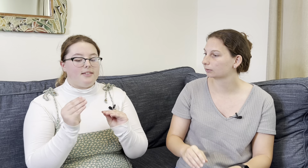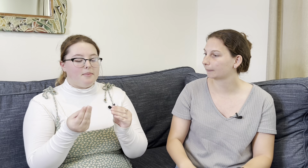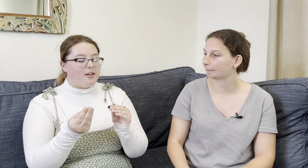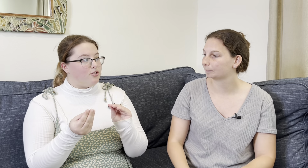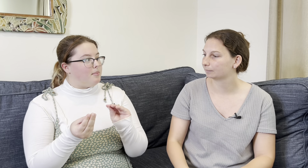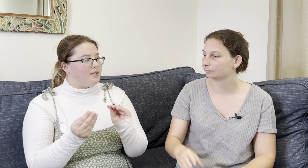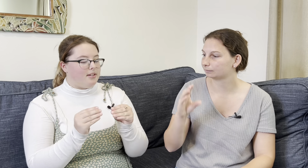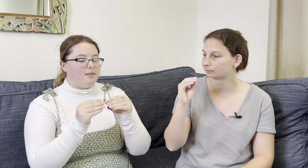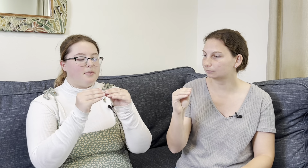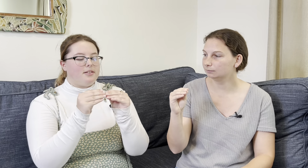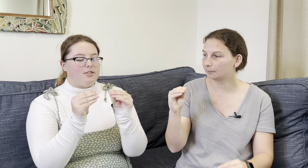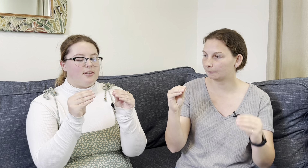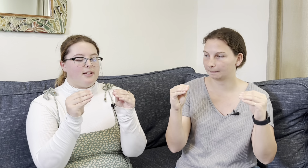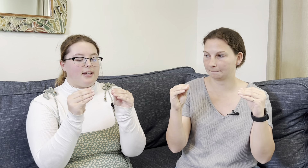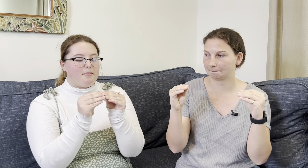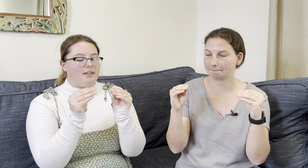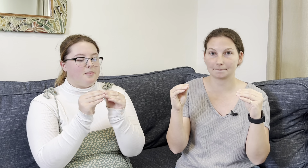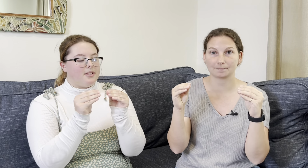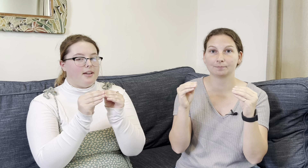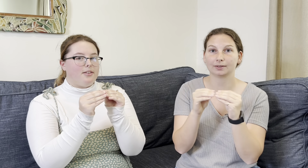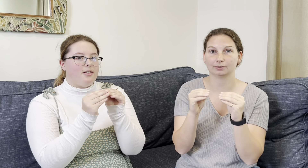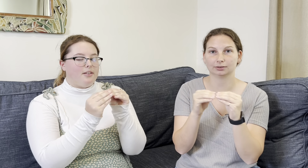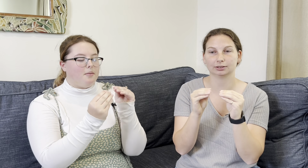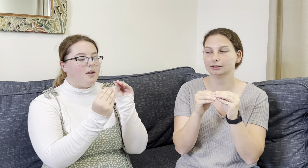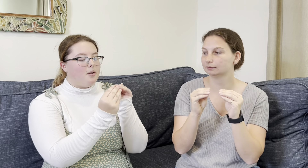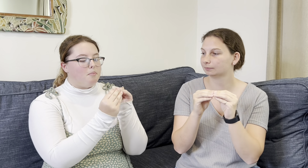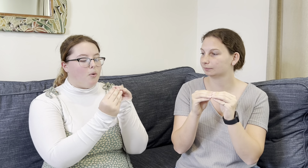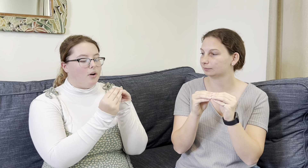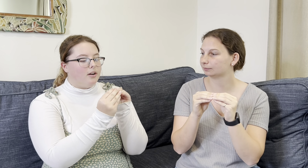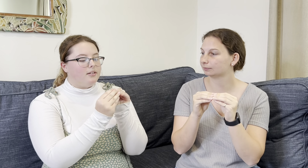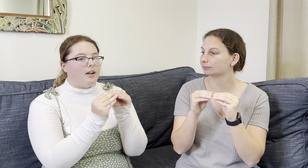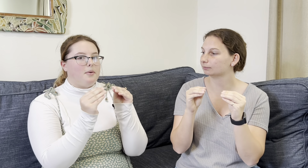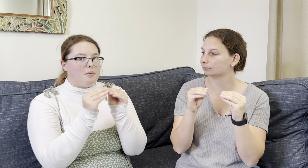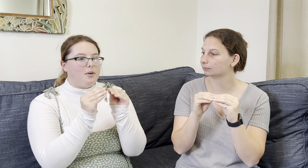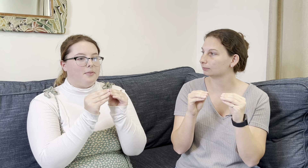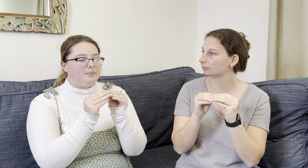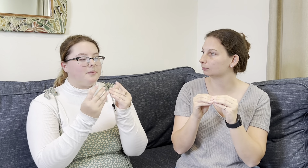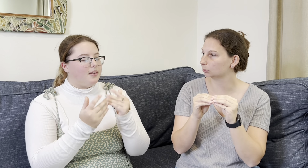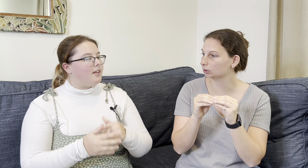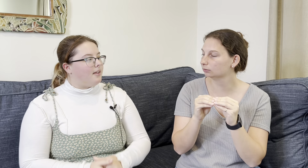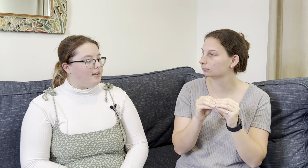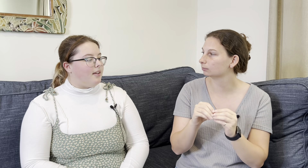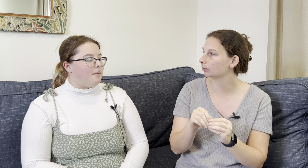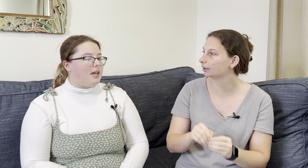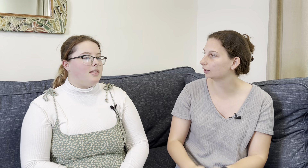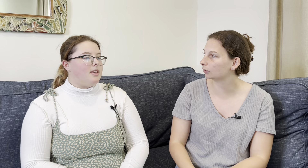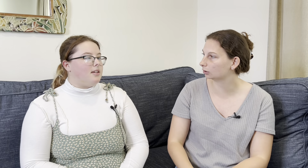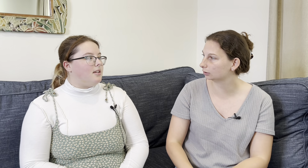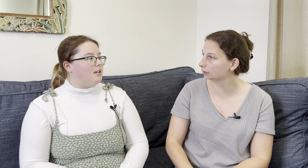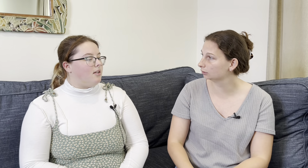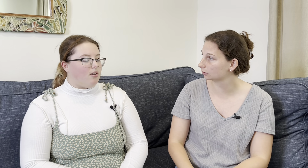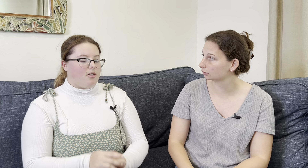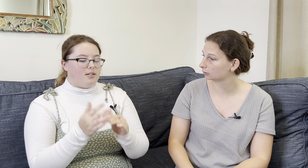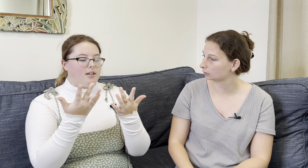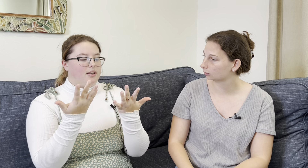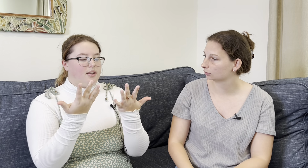hand shape as eat, but it's just like tapping them together. Like Okay. More, I want more. More. And then then all done? All done, it's